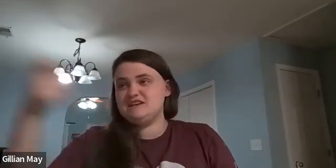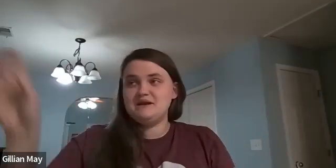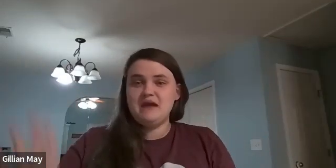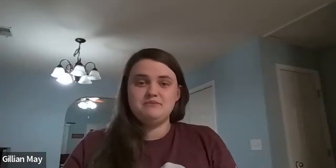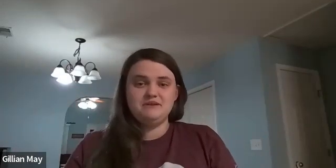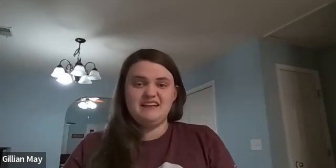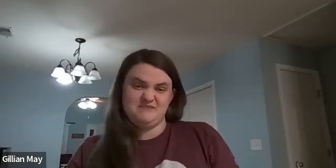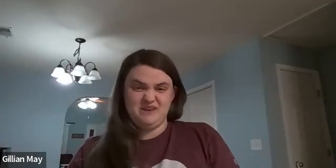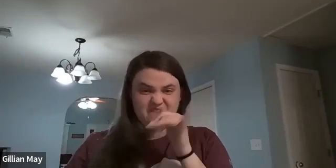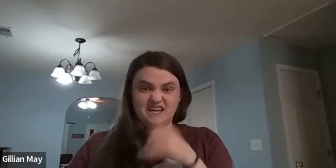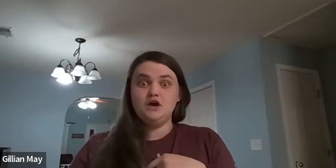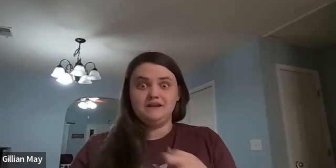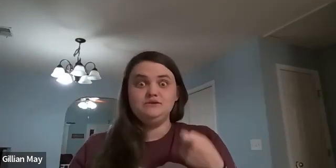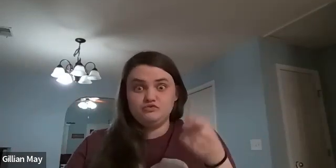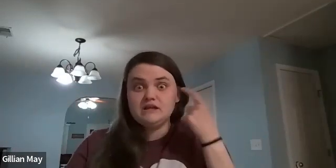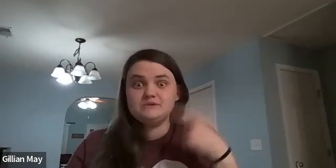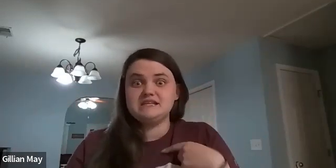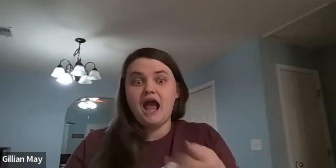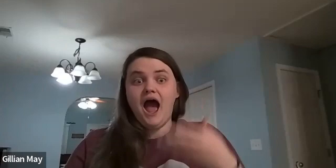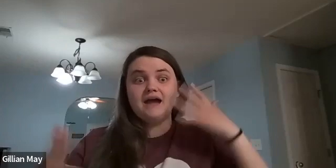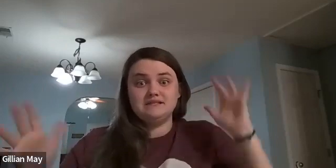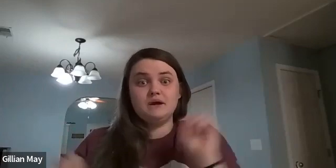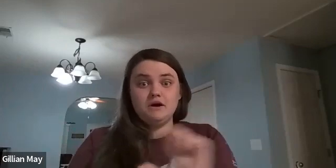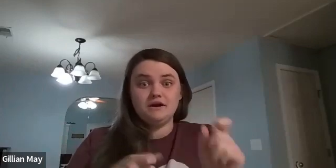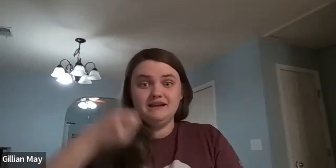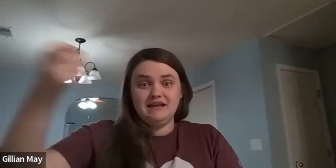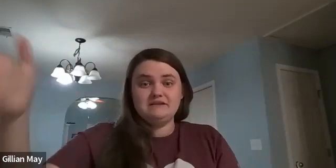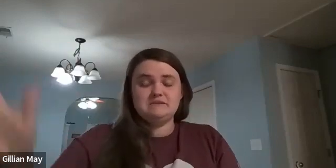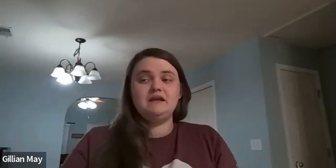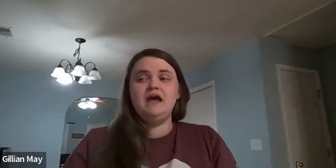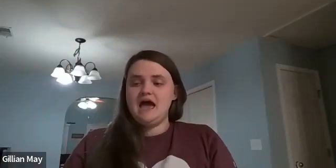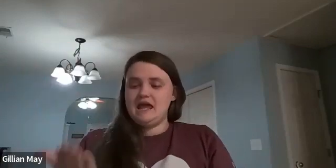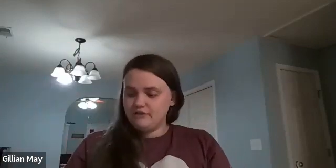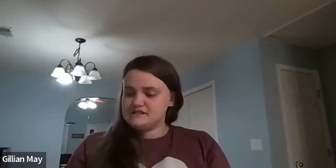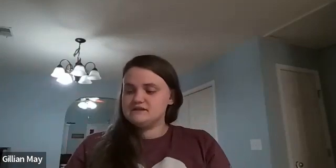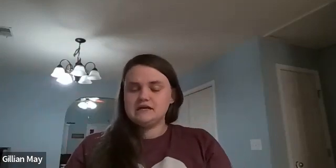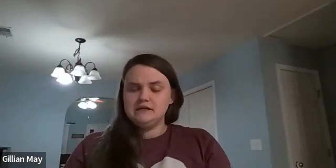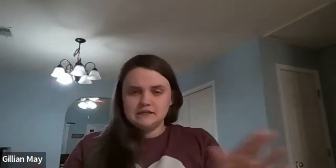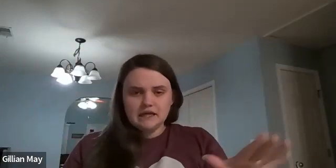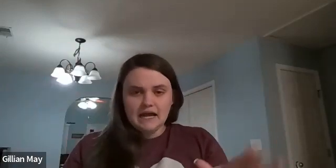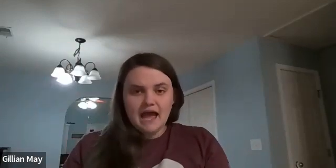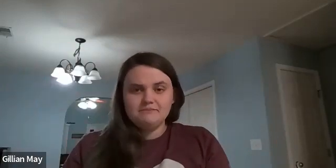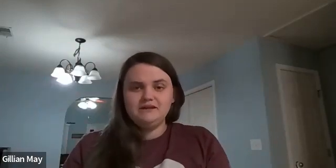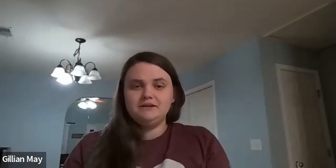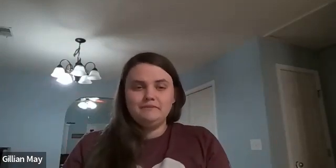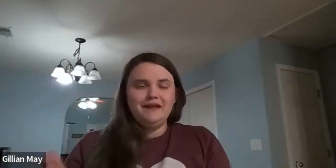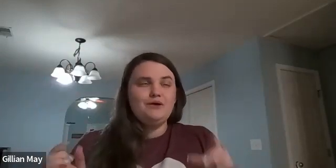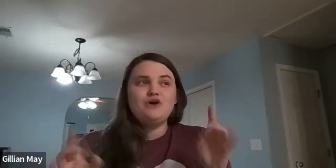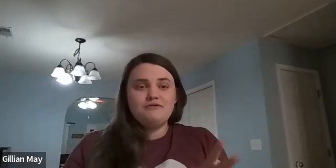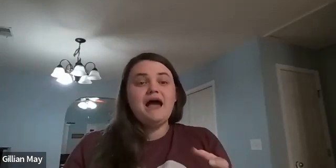me a paper to be like, I'm being funny. No, like he really was like, I did my work and gave it to me. And I looked at it, I was like, and it was awful. I had to be